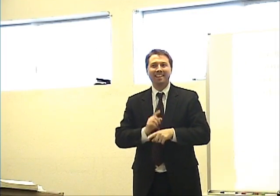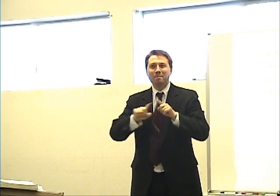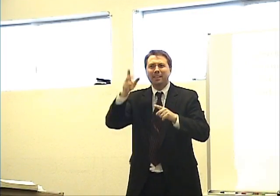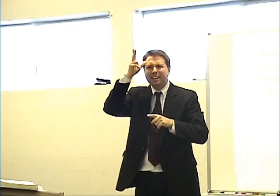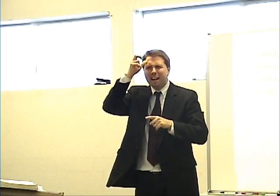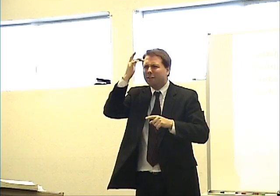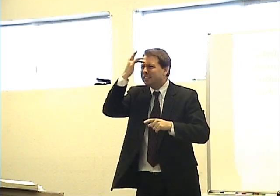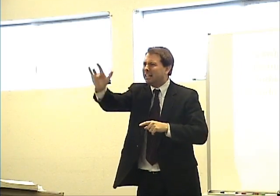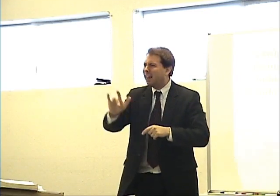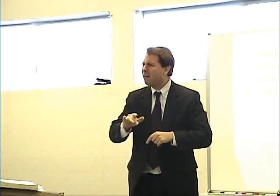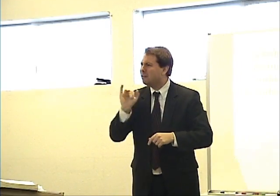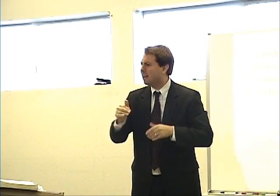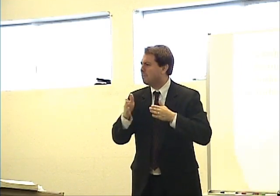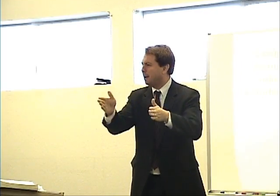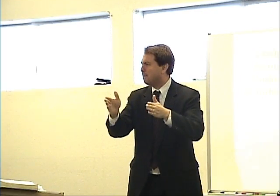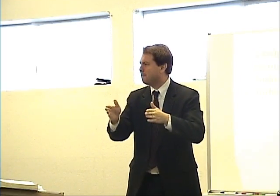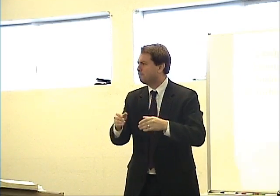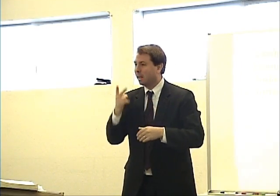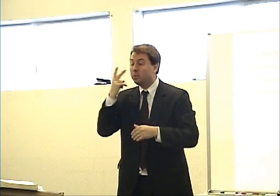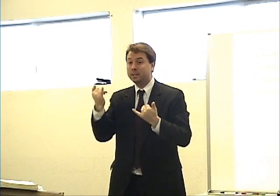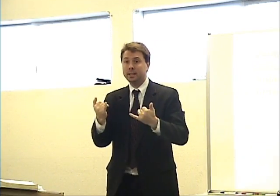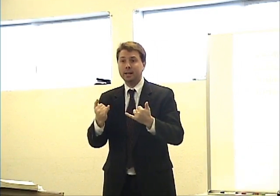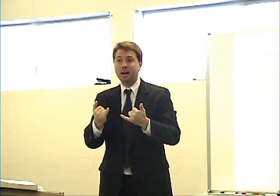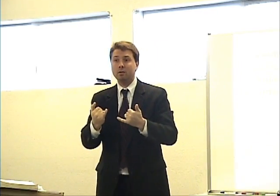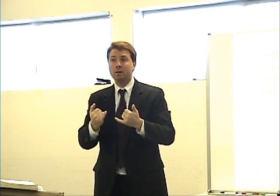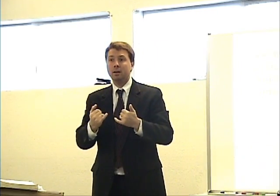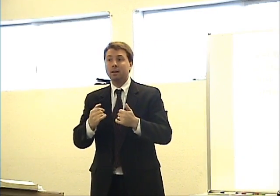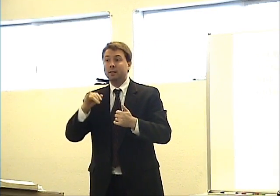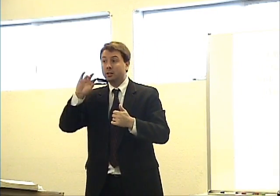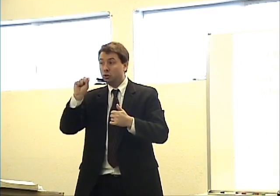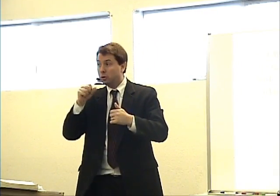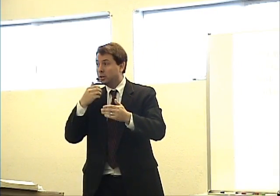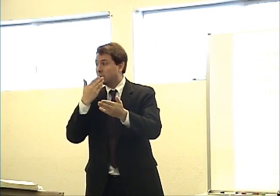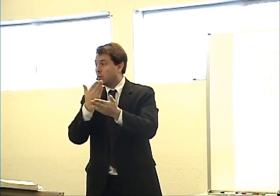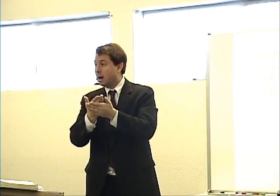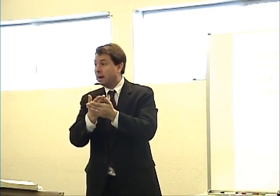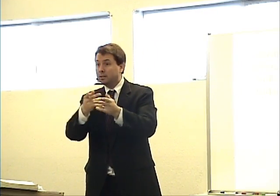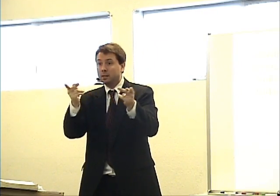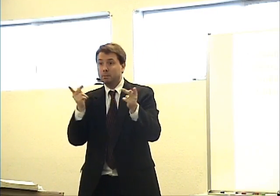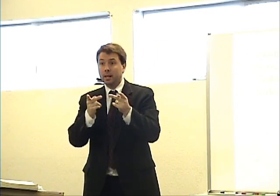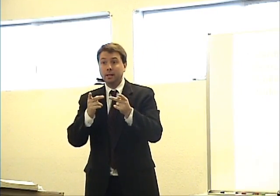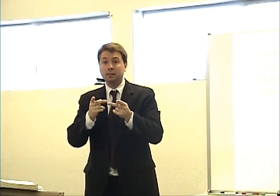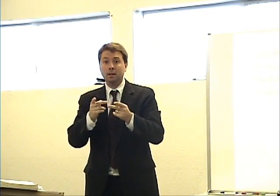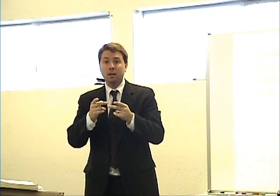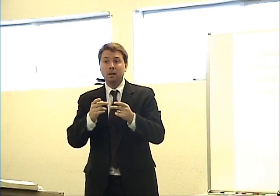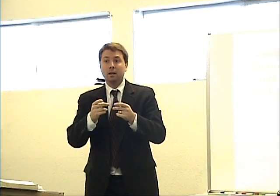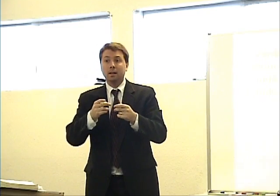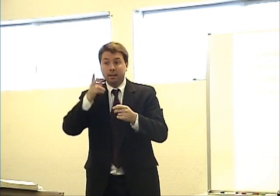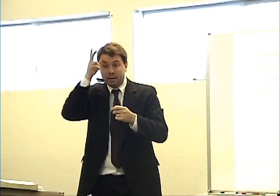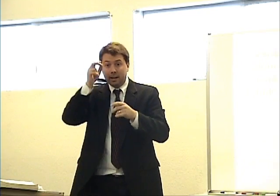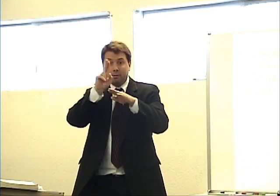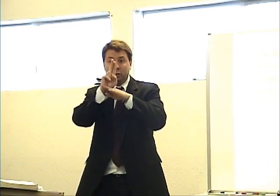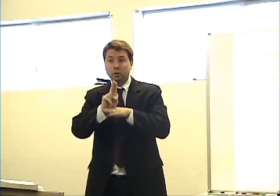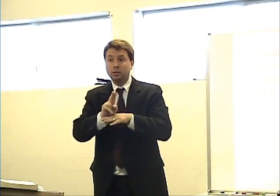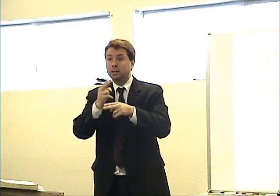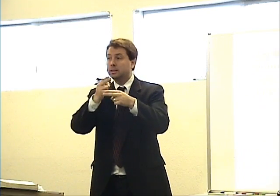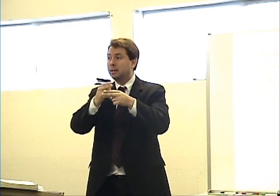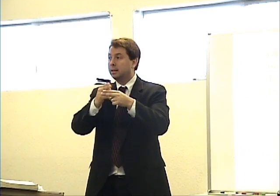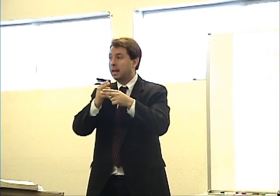But the devil is clever that way. And we see now that Judas arrives at the place that the devil uses